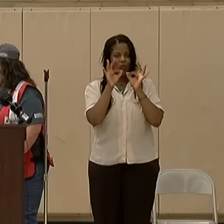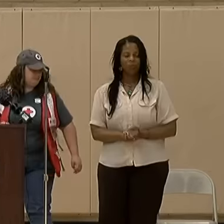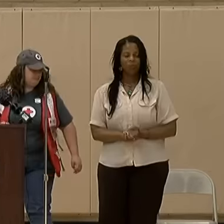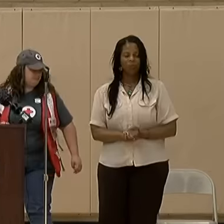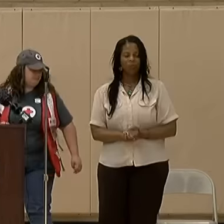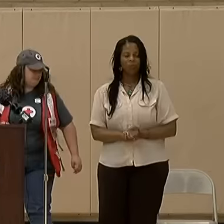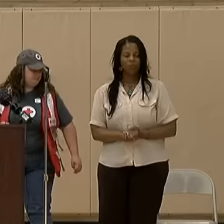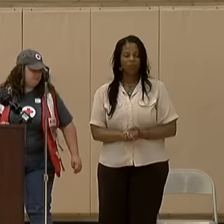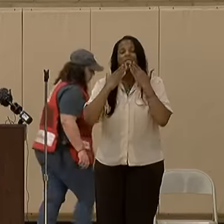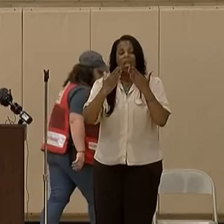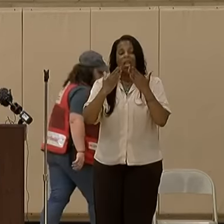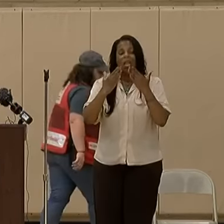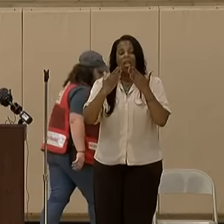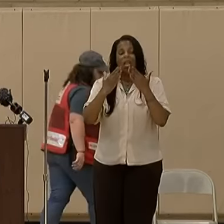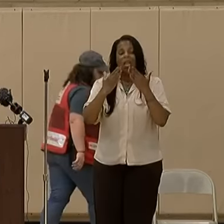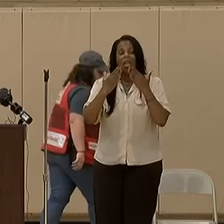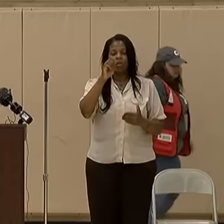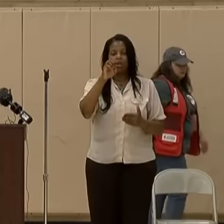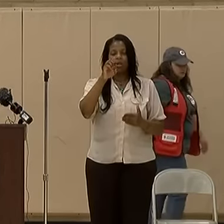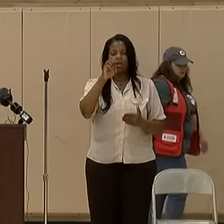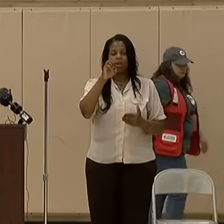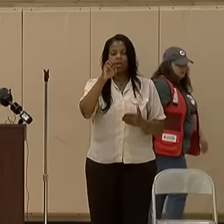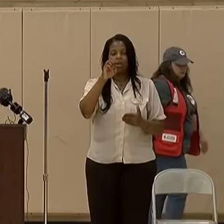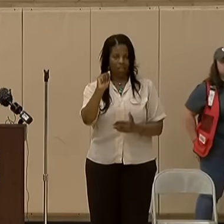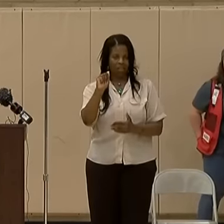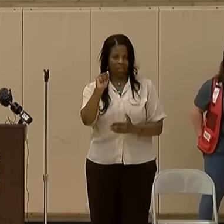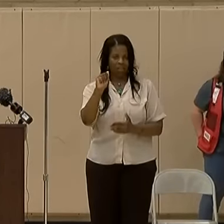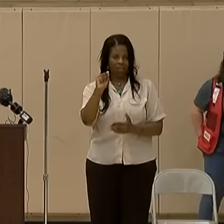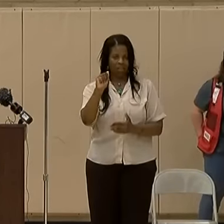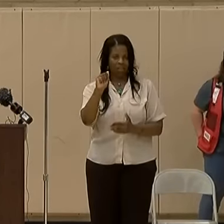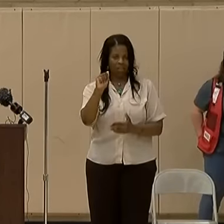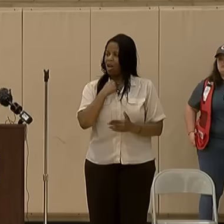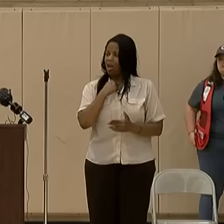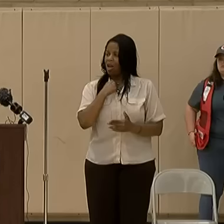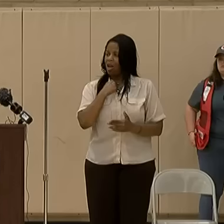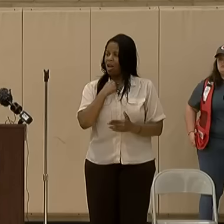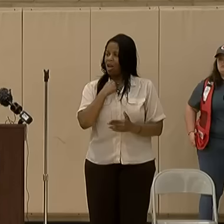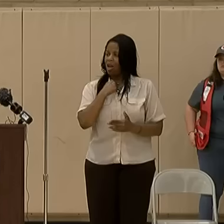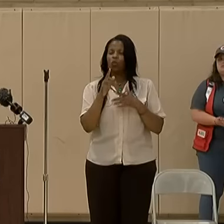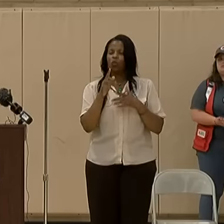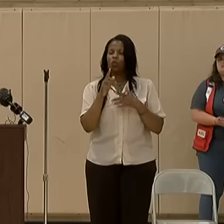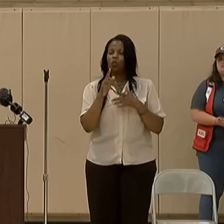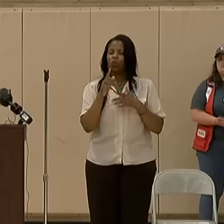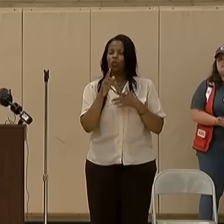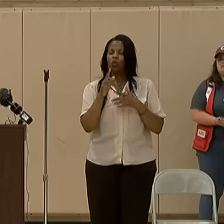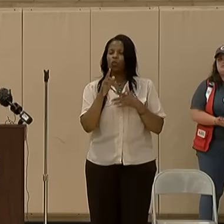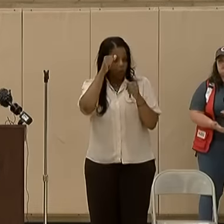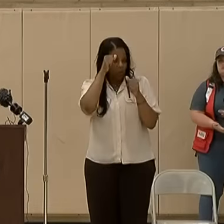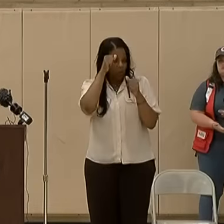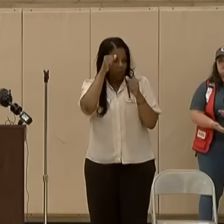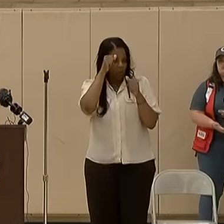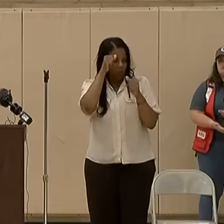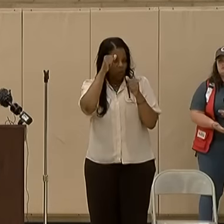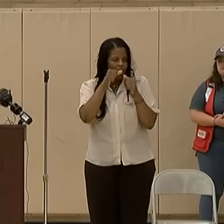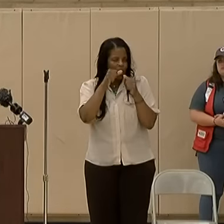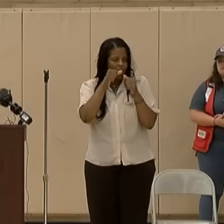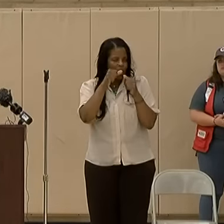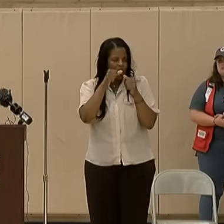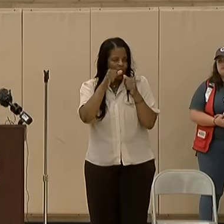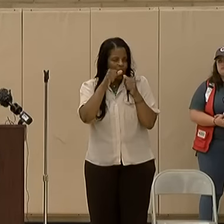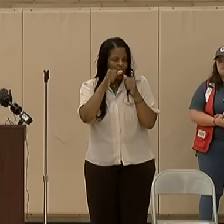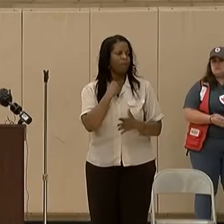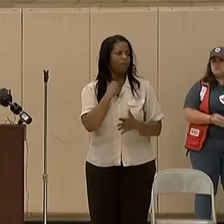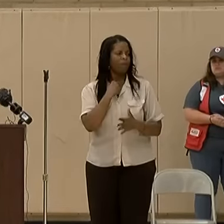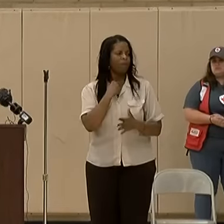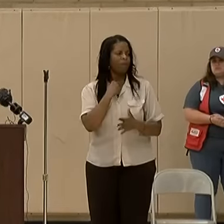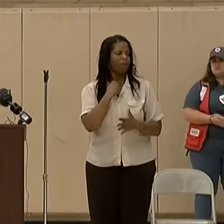Thank you, Jessica. And we do want to make sure we keep in mind all the victims of this fire, and there's